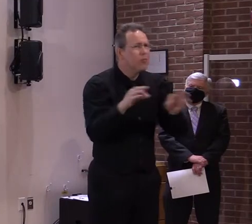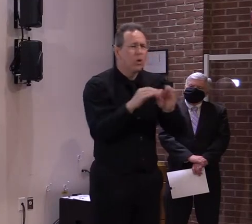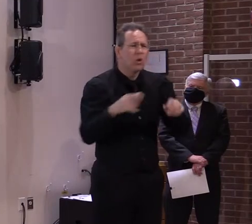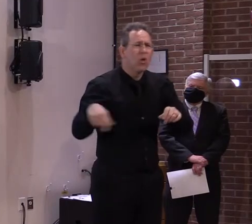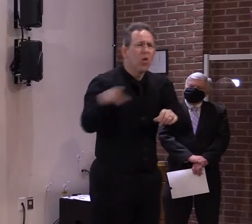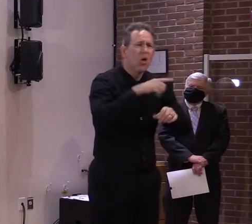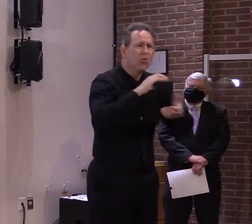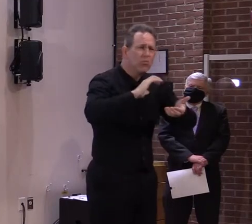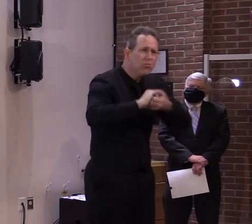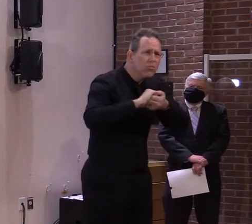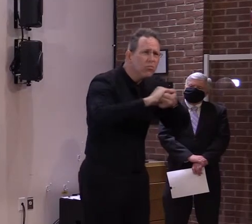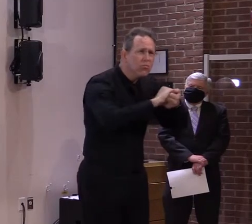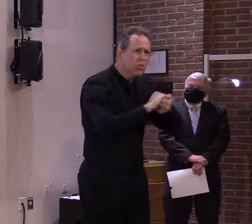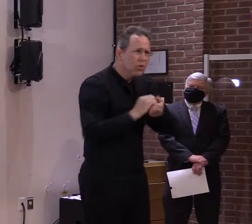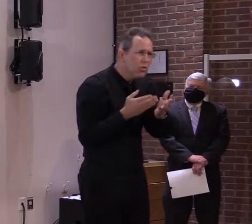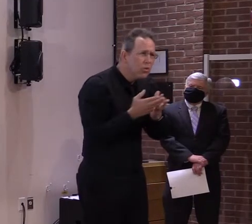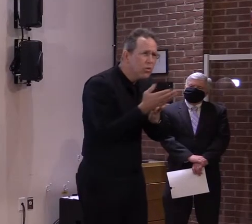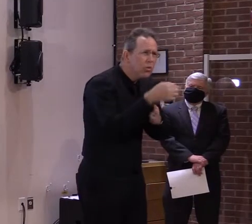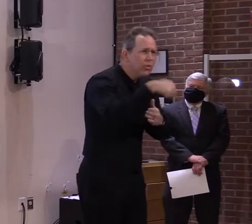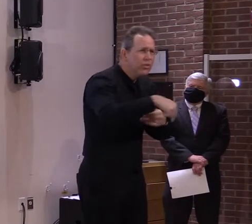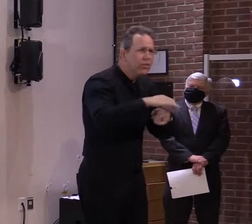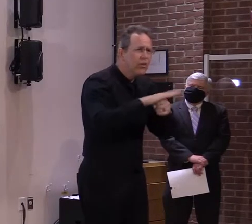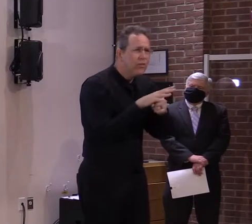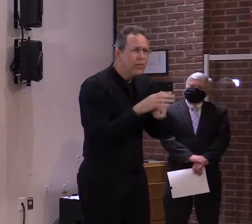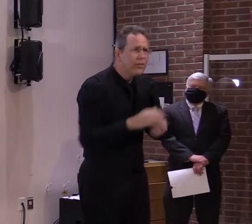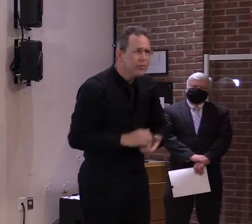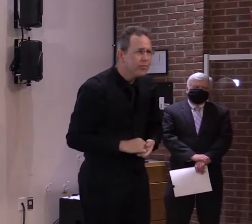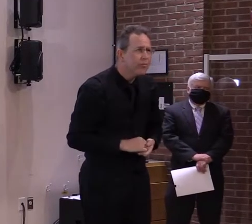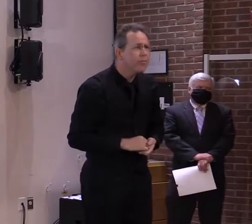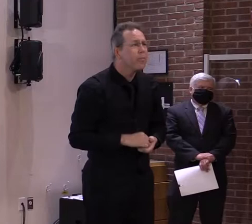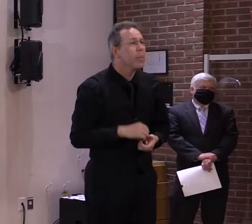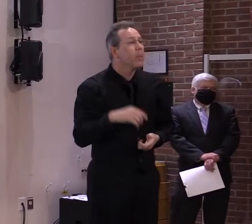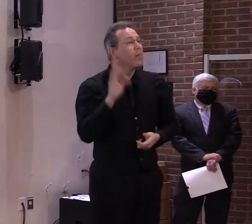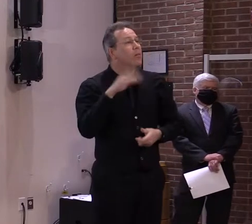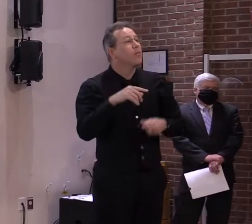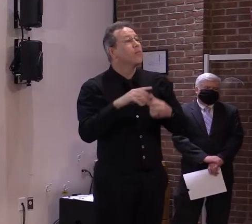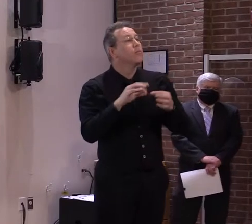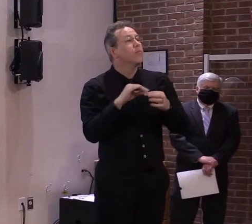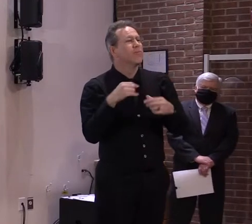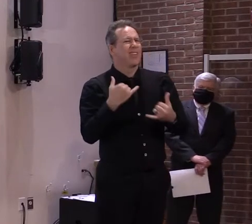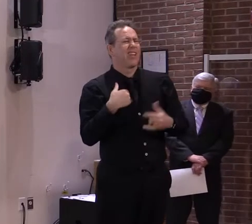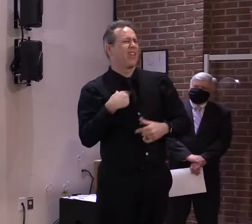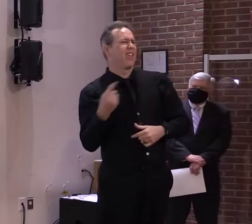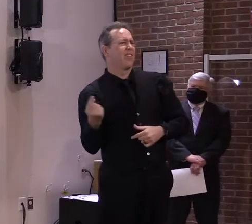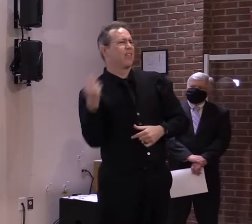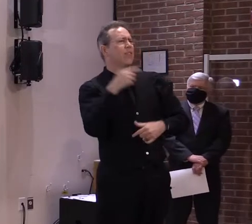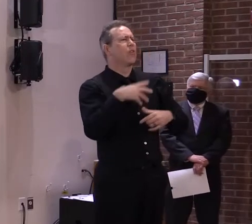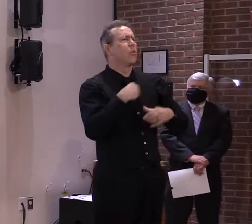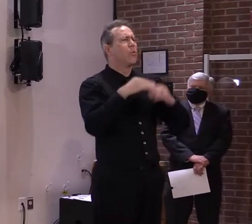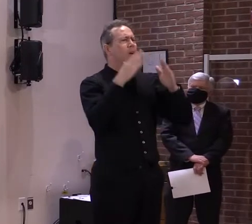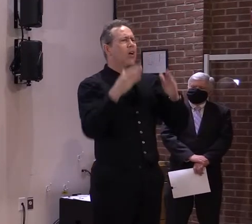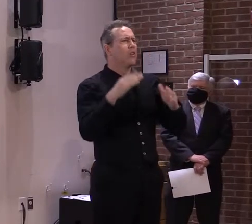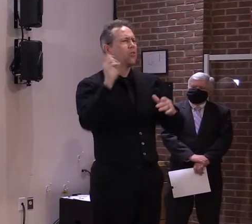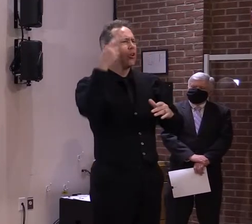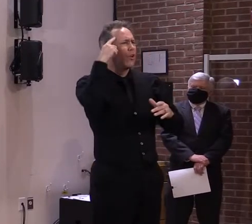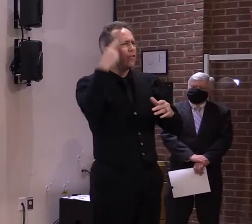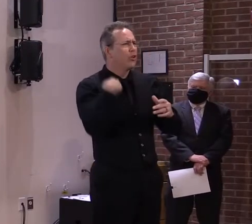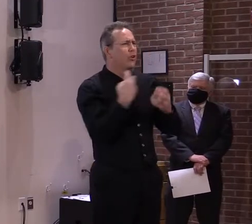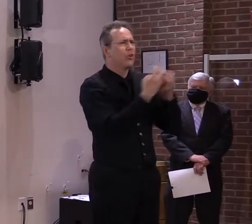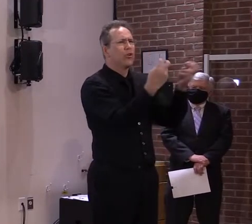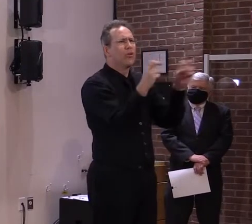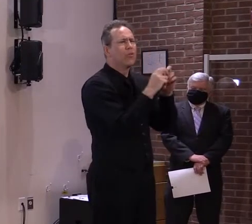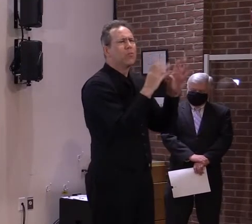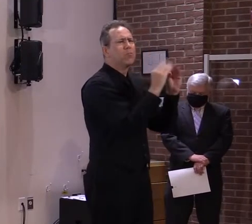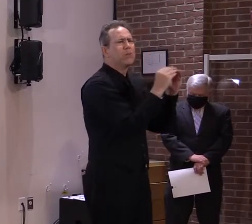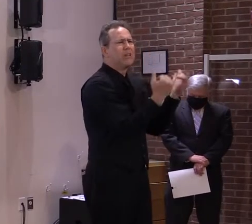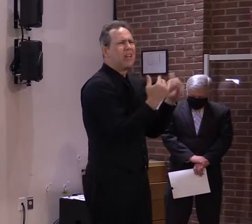to step away for a few minutes to join fellow governors on the weekly White House call. So at this point, I'll turn it over to Secretary Curley to provide more